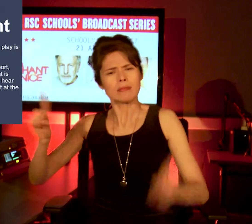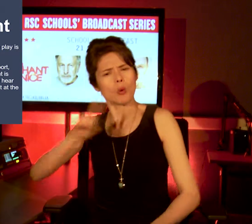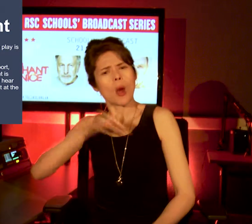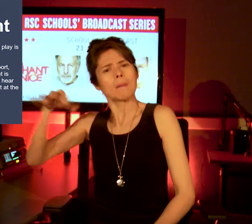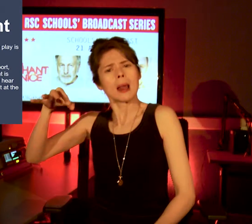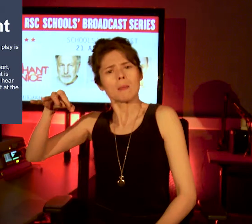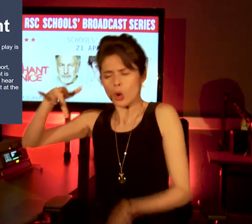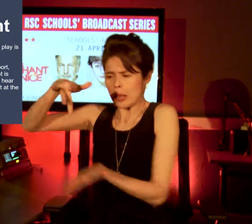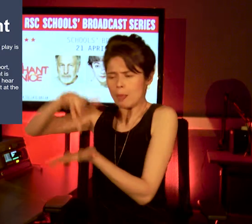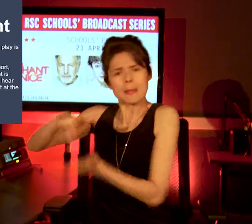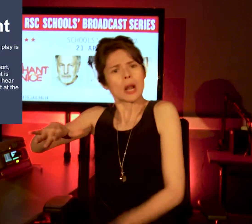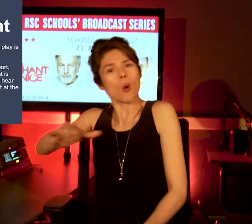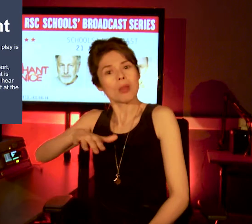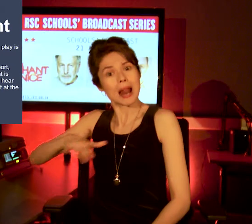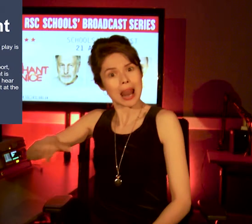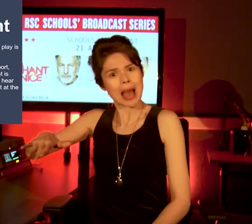Belmont is inland.